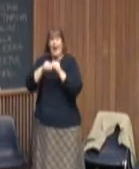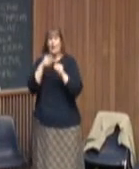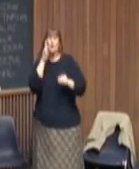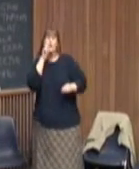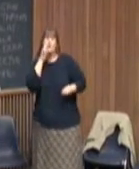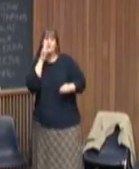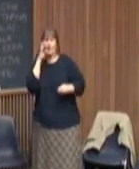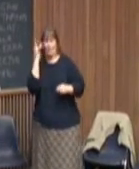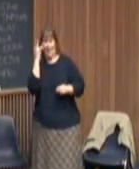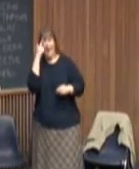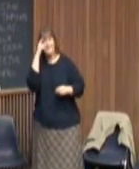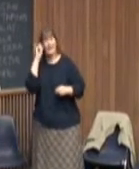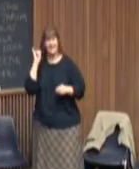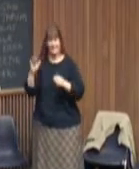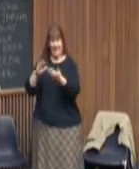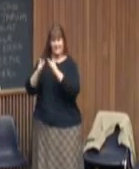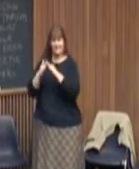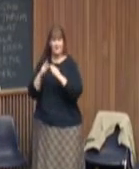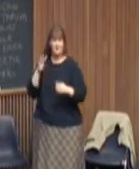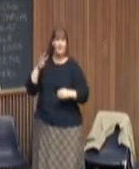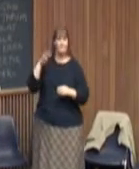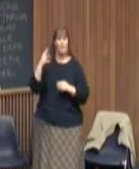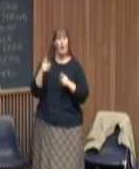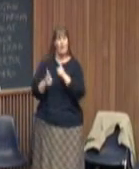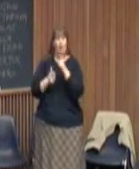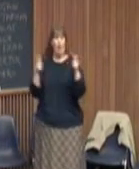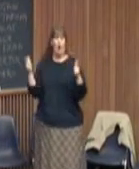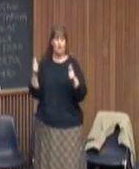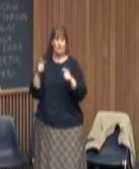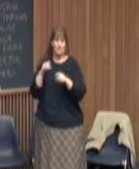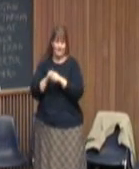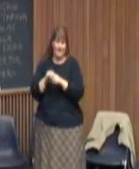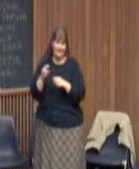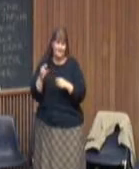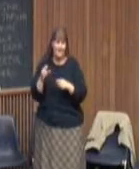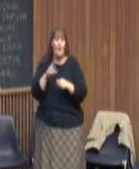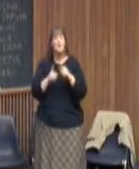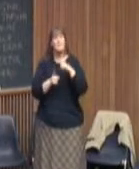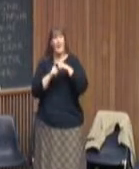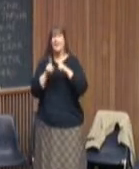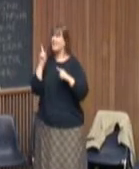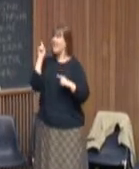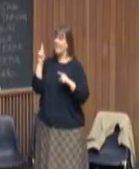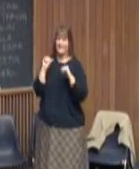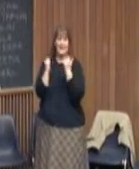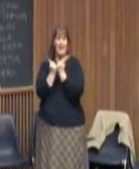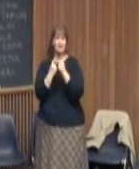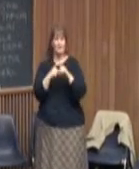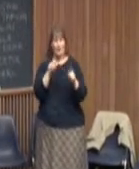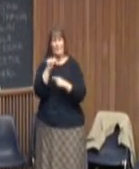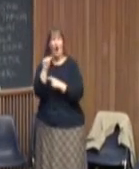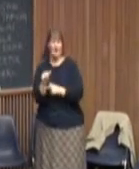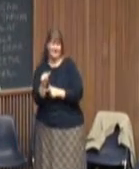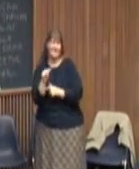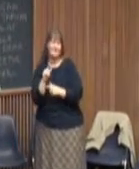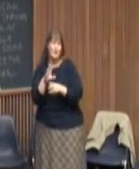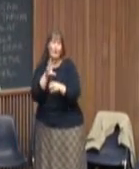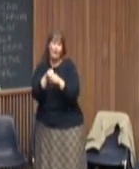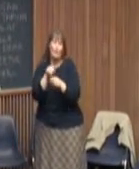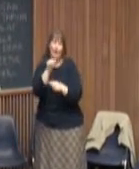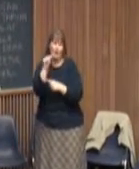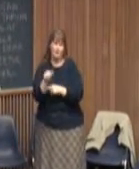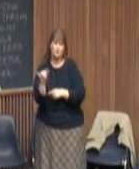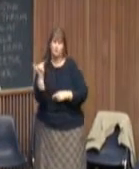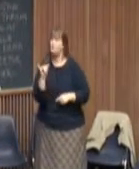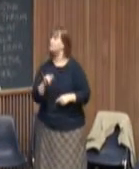it's the 4th largest city in the nation, and Austin is because we're from Austin. So 330% more likely to consent search blacks than